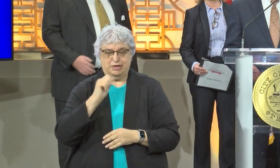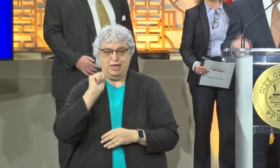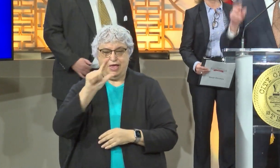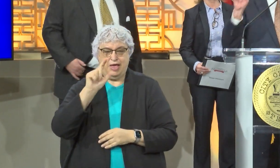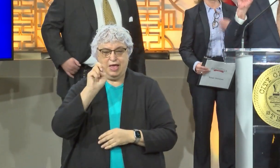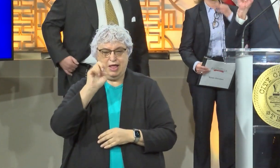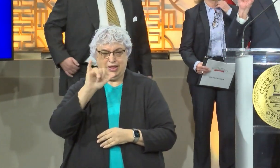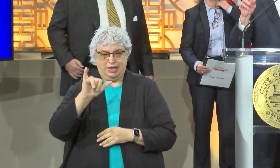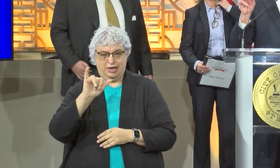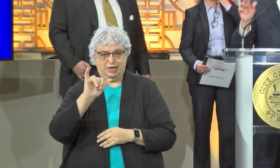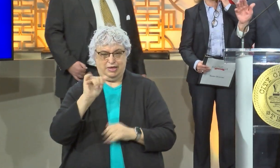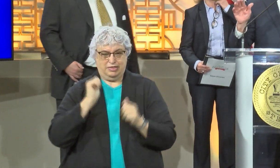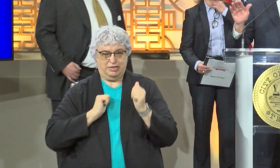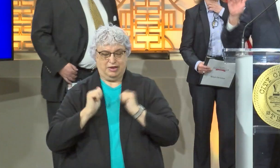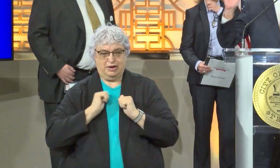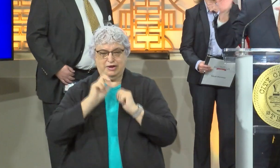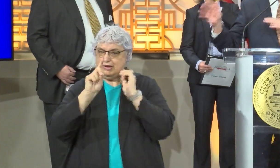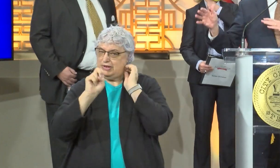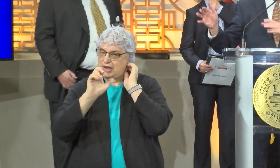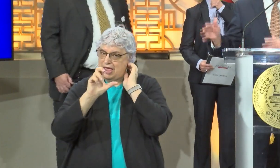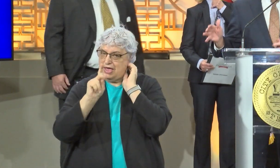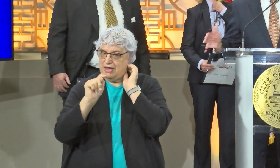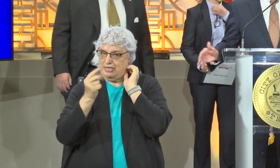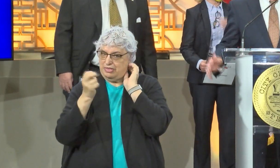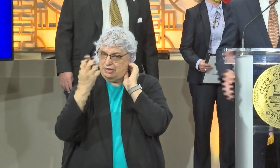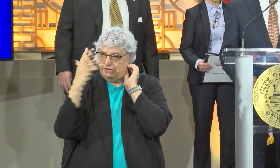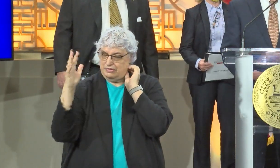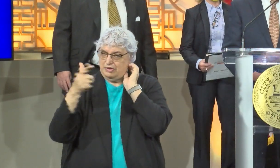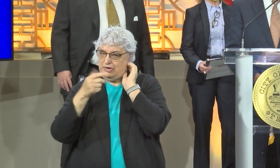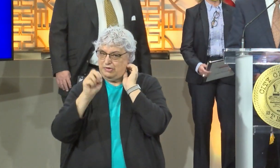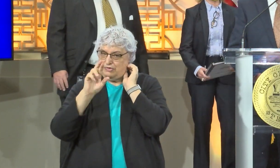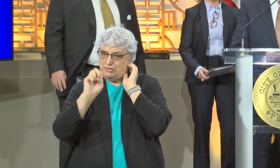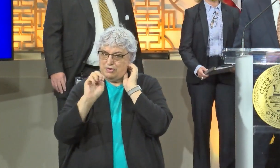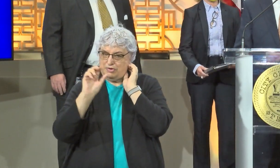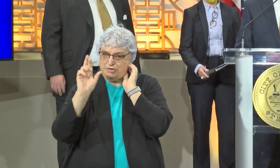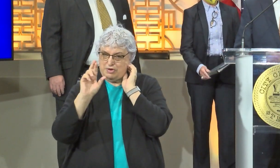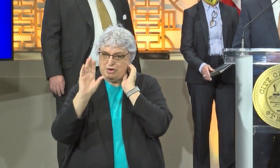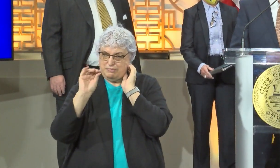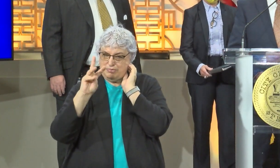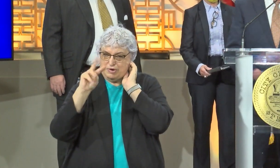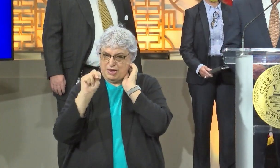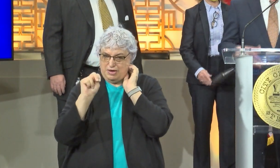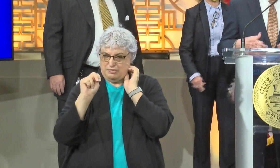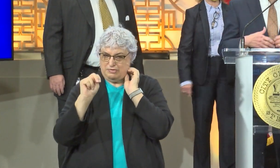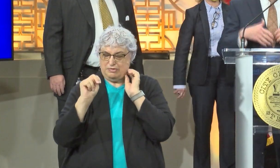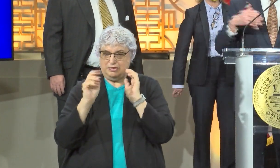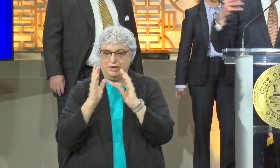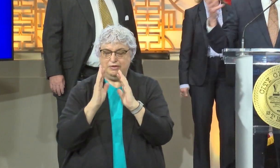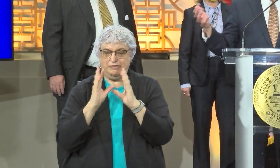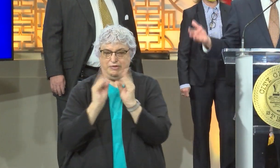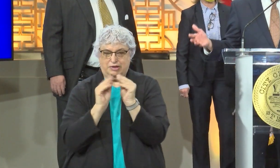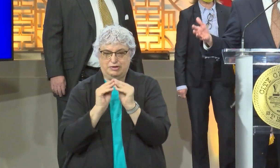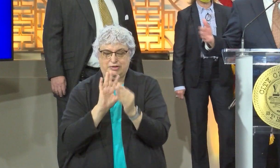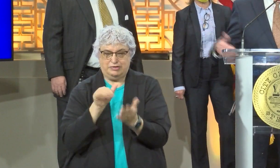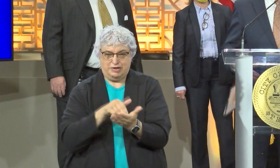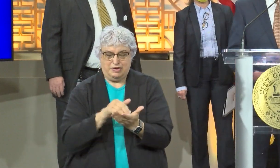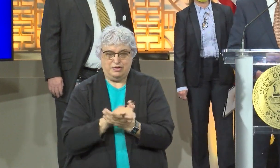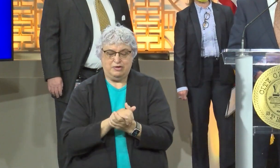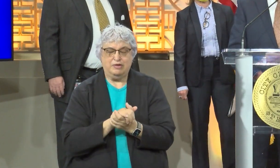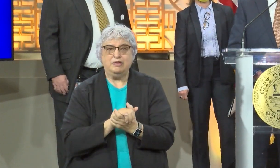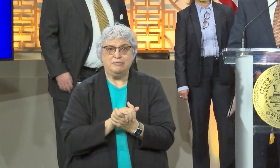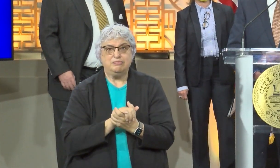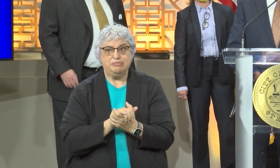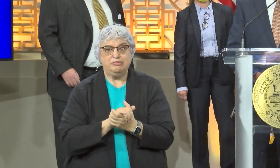Theater's Deck the Trees installation in the George R. Brown Convention Center. So there's a lot to do there,